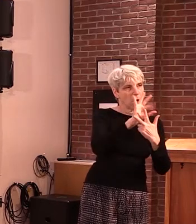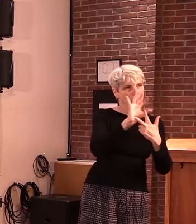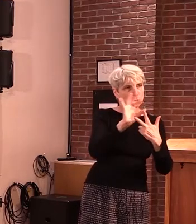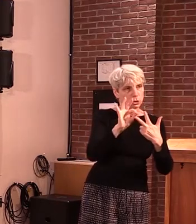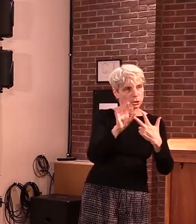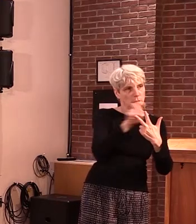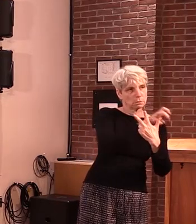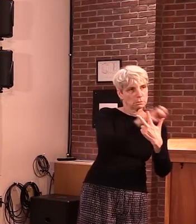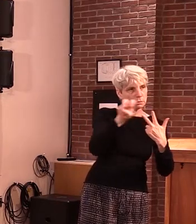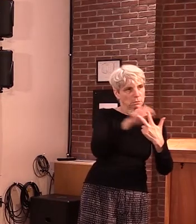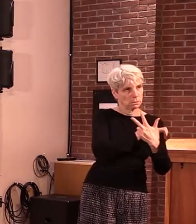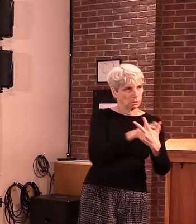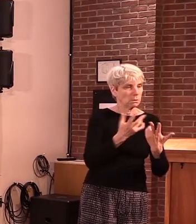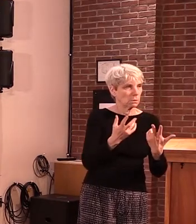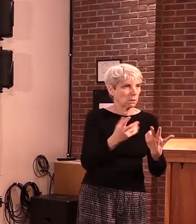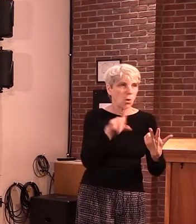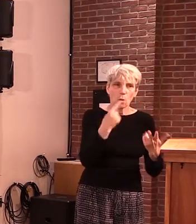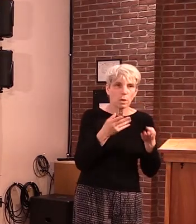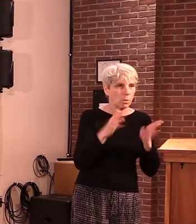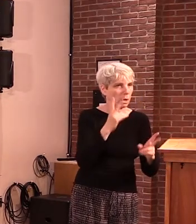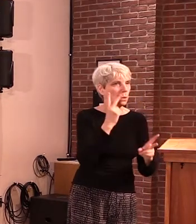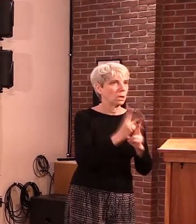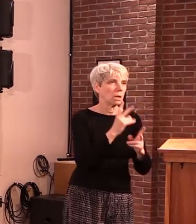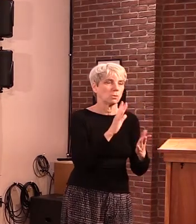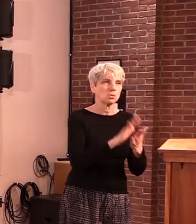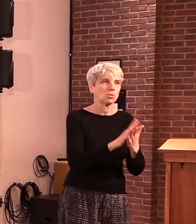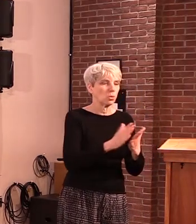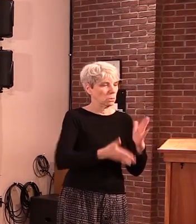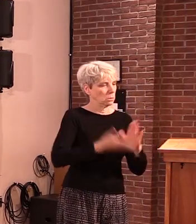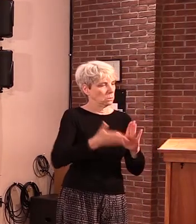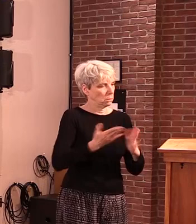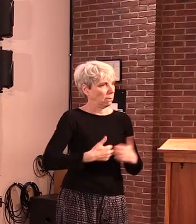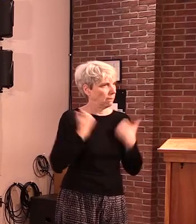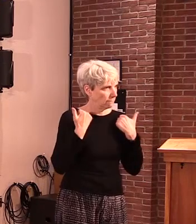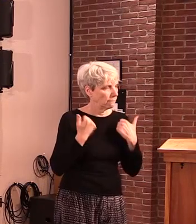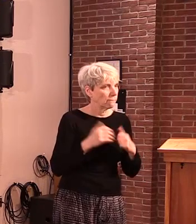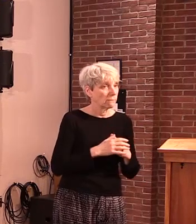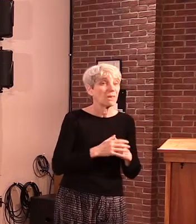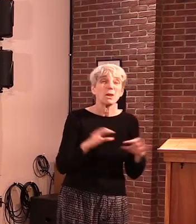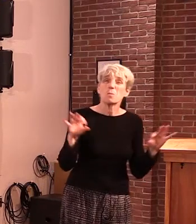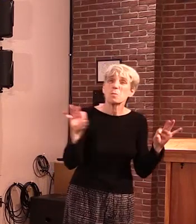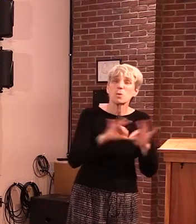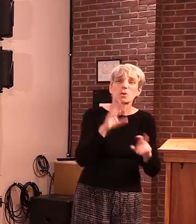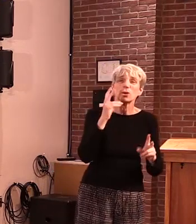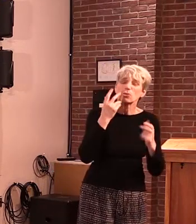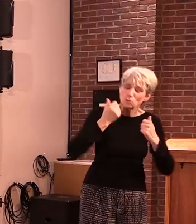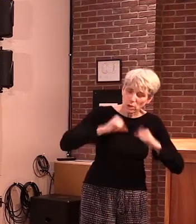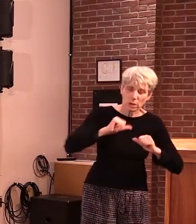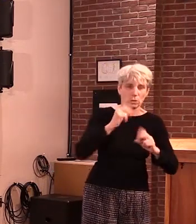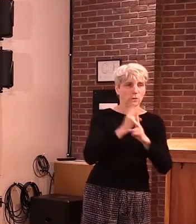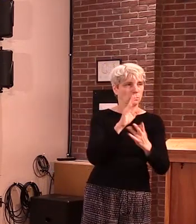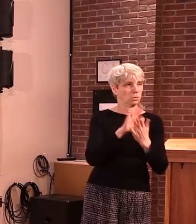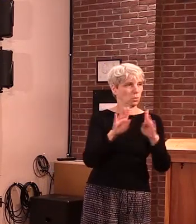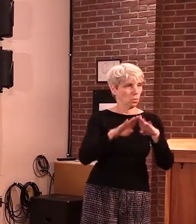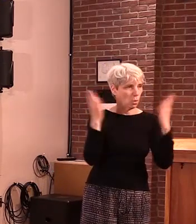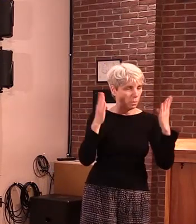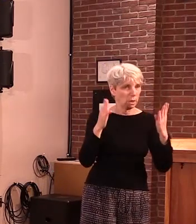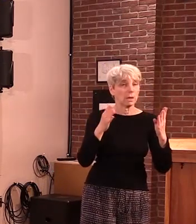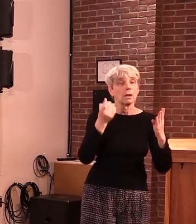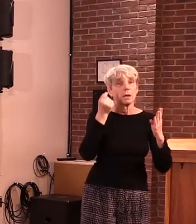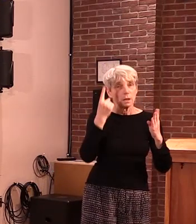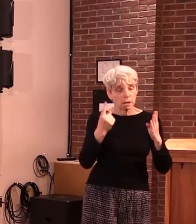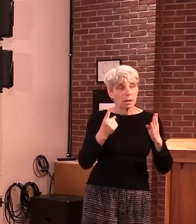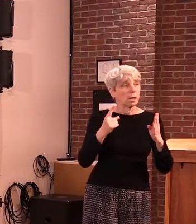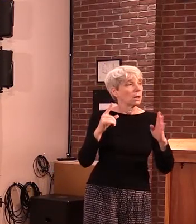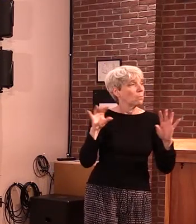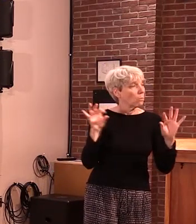we are going to maintain schools being open. And it is important that we strive to keep schools open, since this stability of school activities is not only